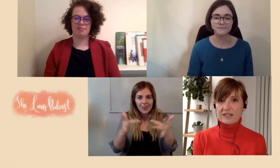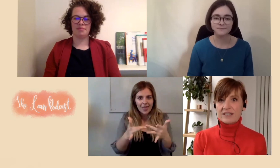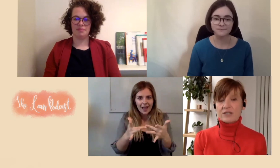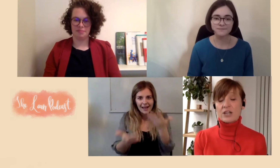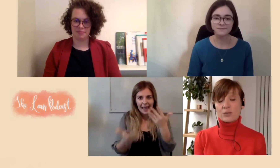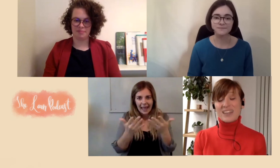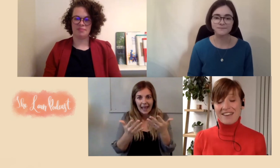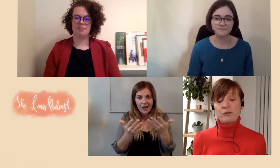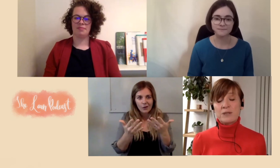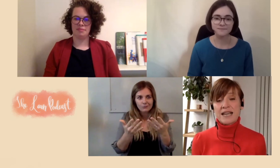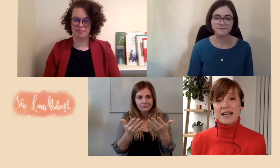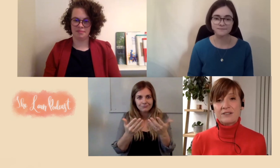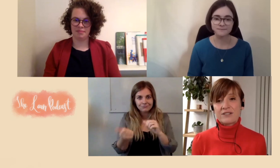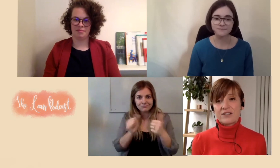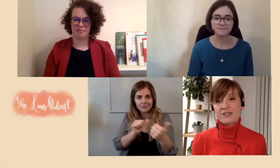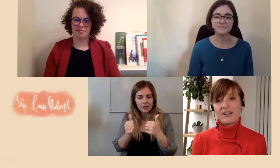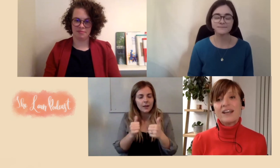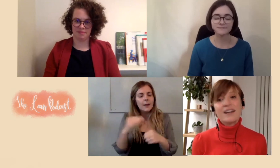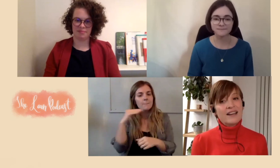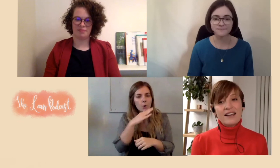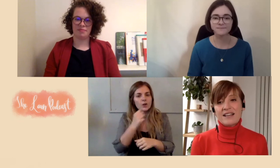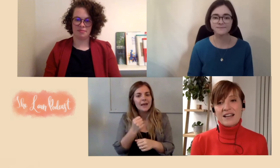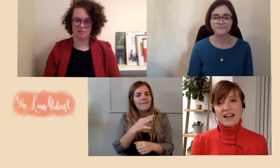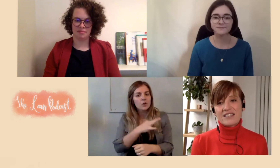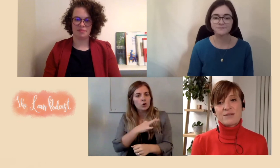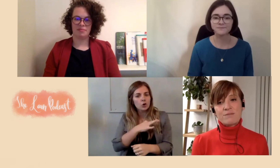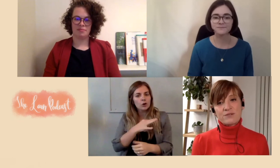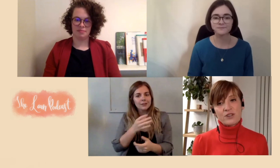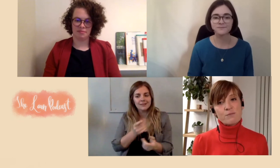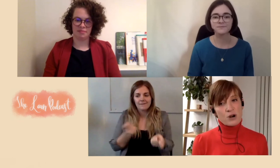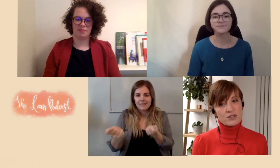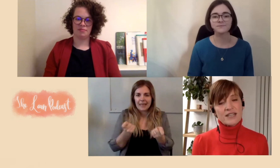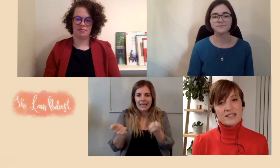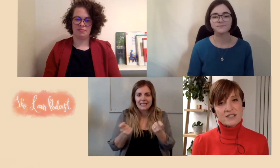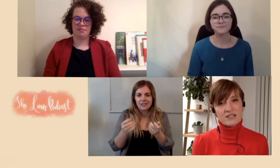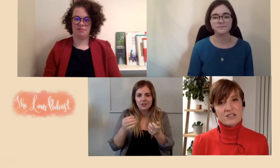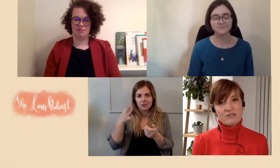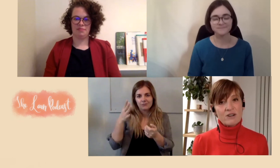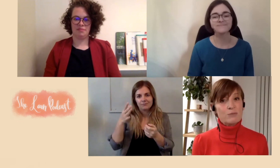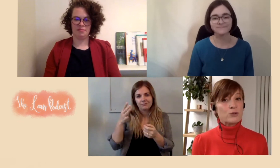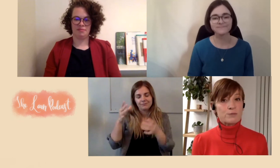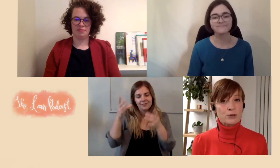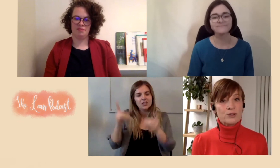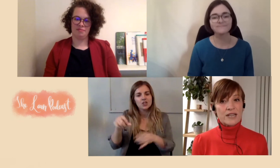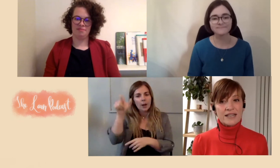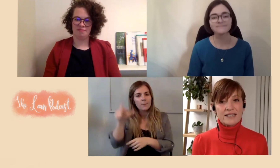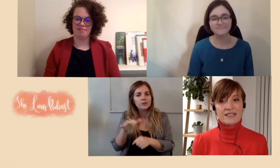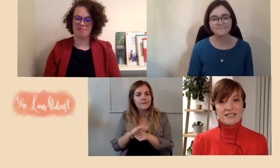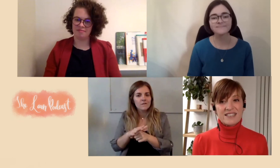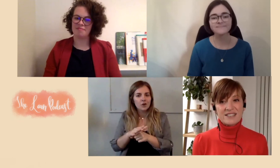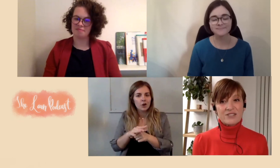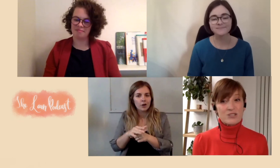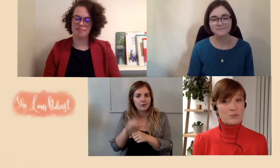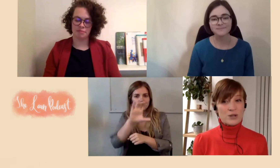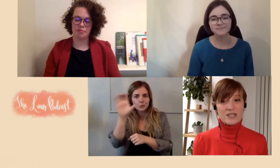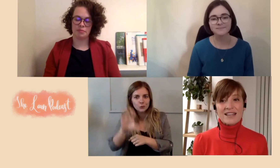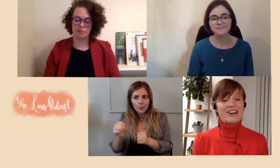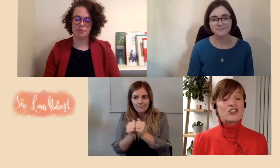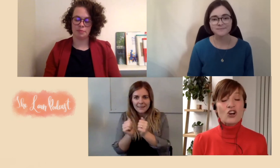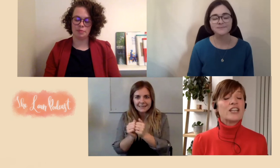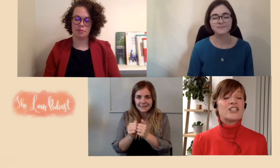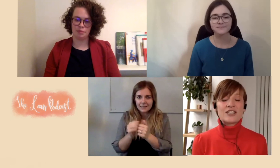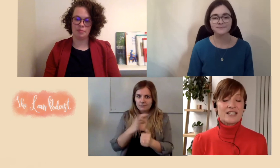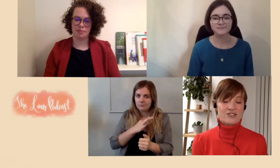didn't have that knowledge to begin with, and it was more difficult. And so I think it's more important to work